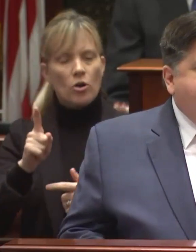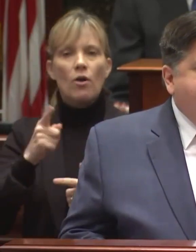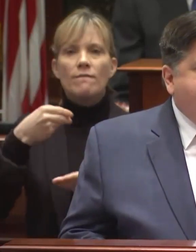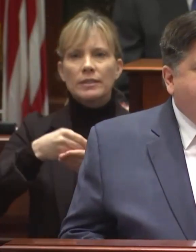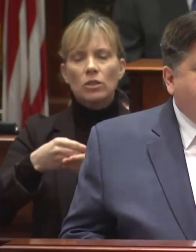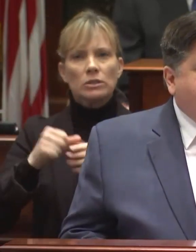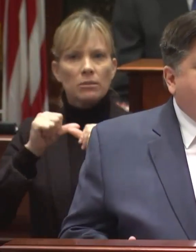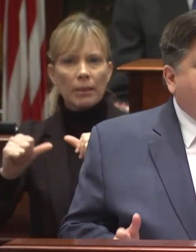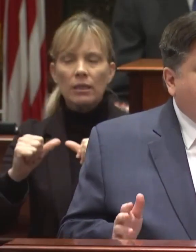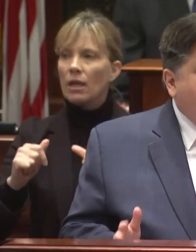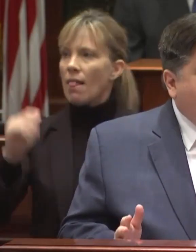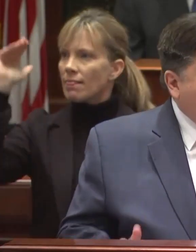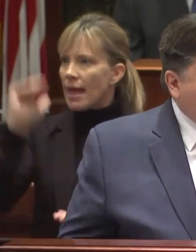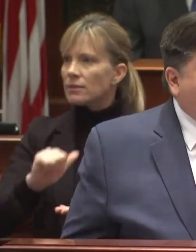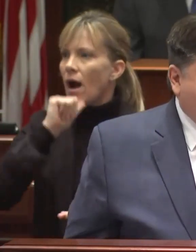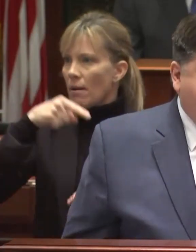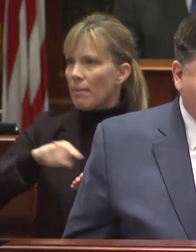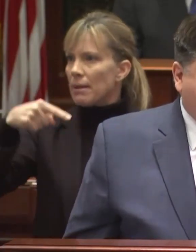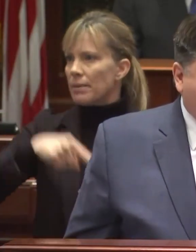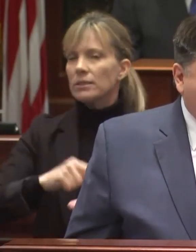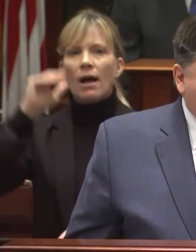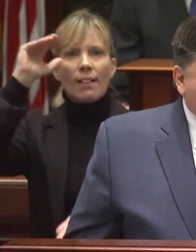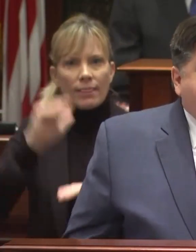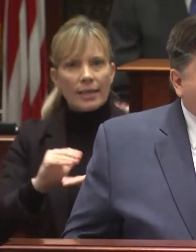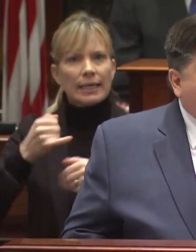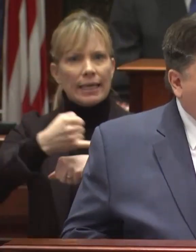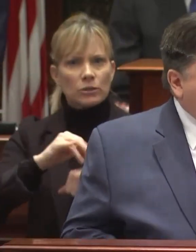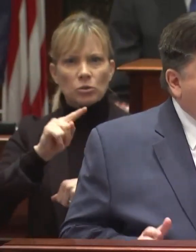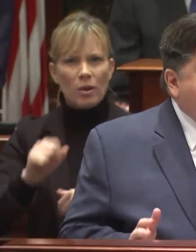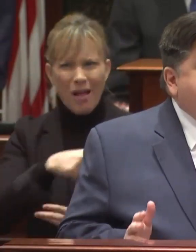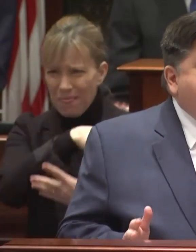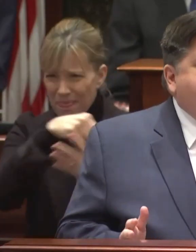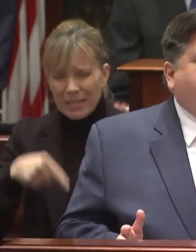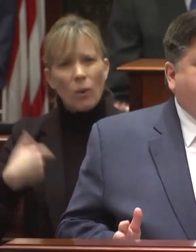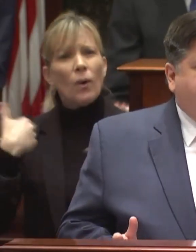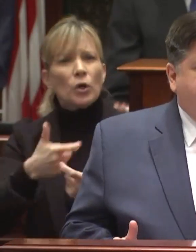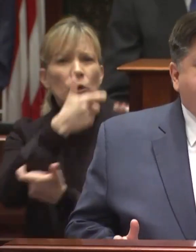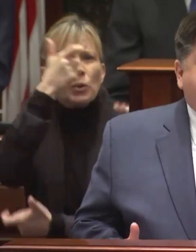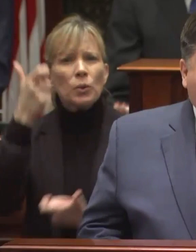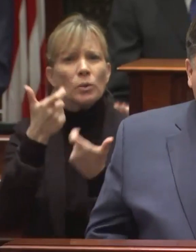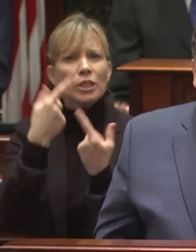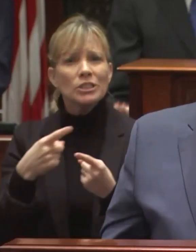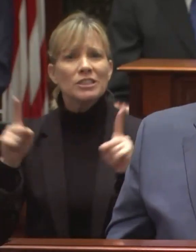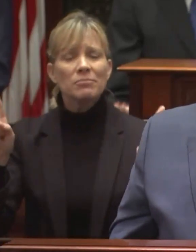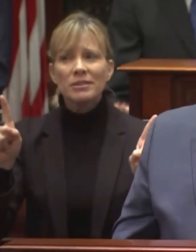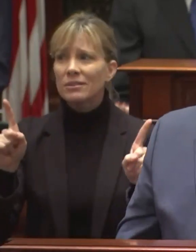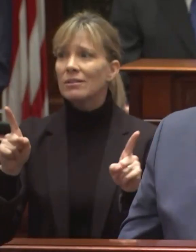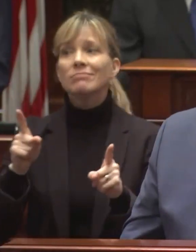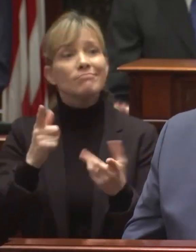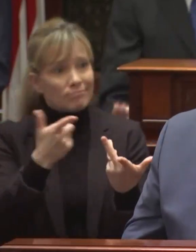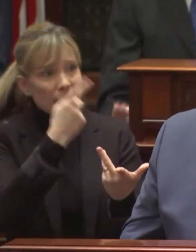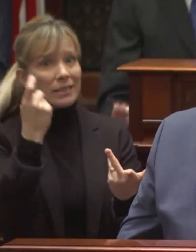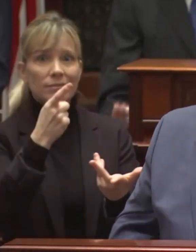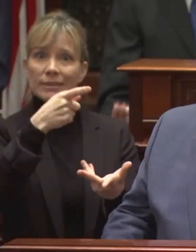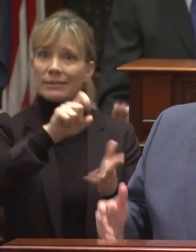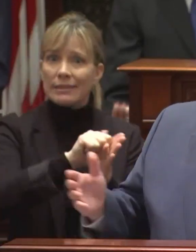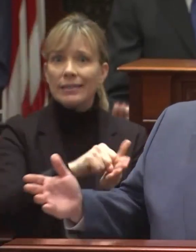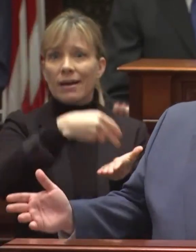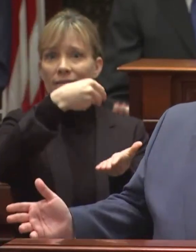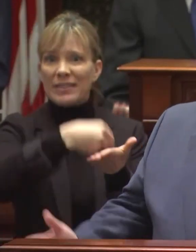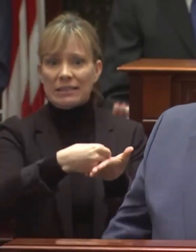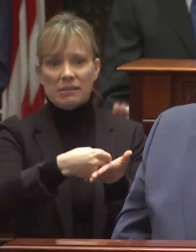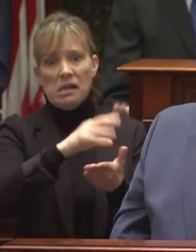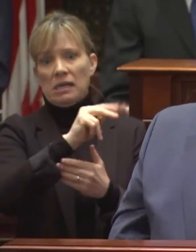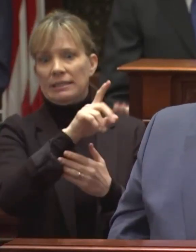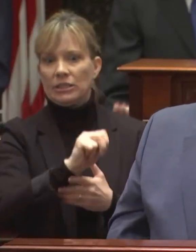fewer unpaid bills, lower interest payments. These are all monumental achievements in light of our state's fiscal condition